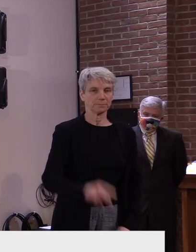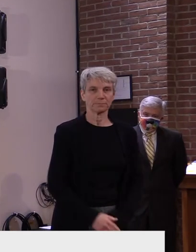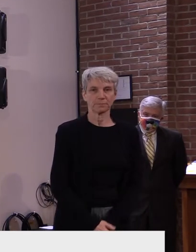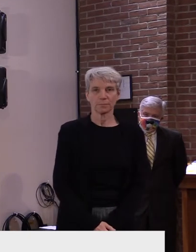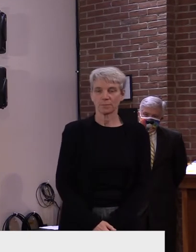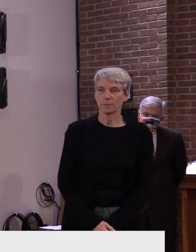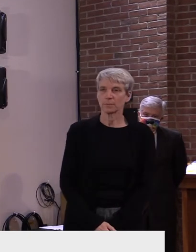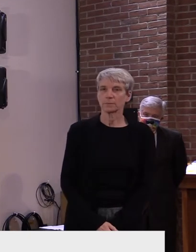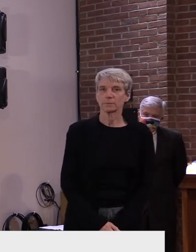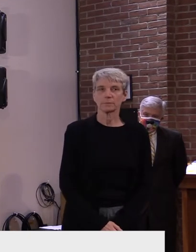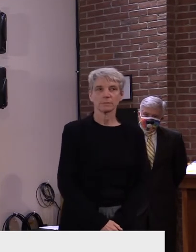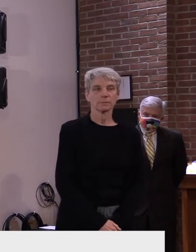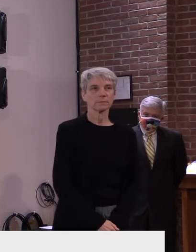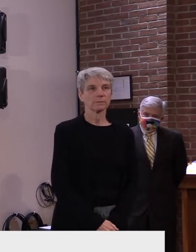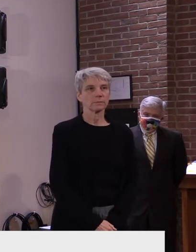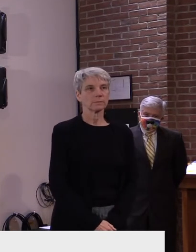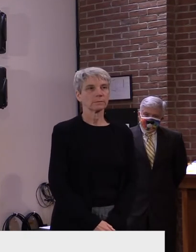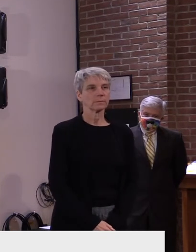um